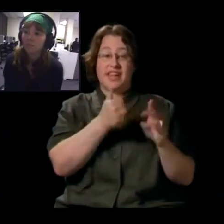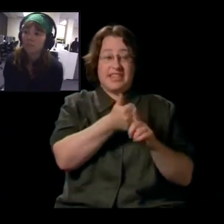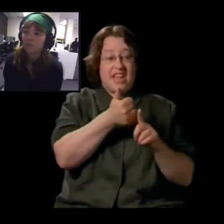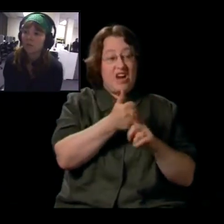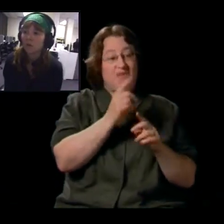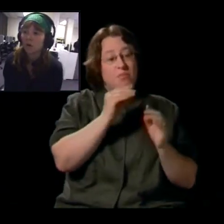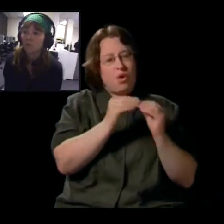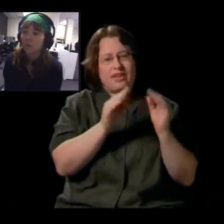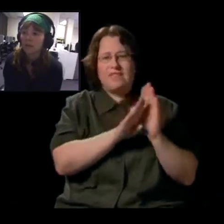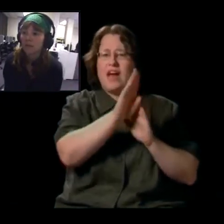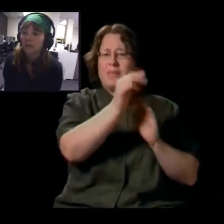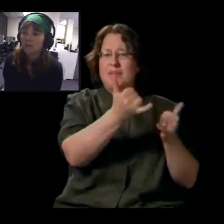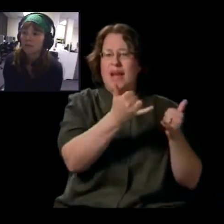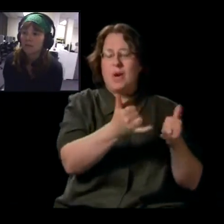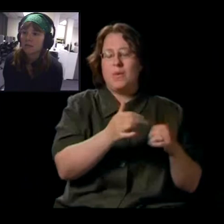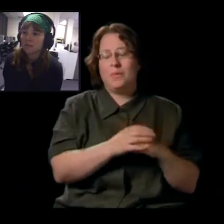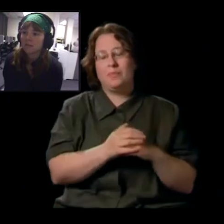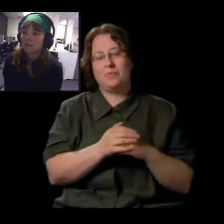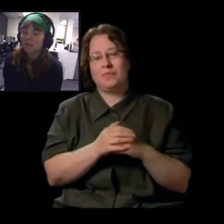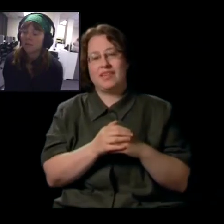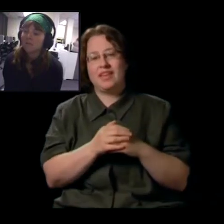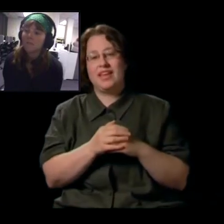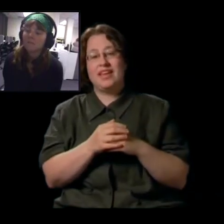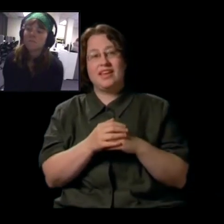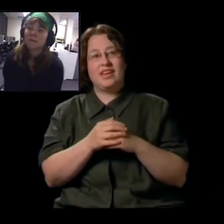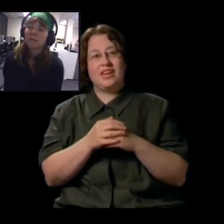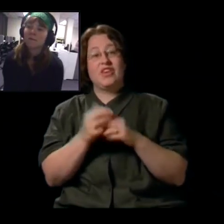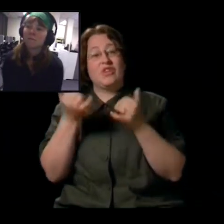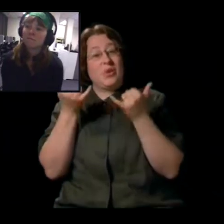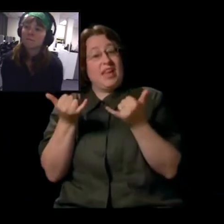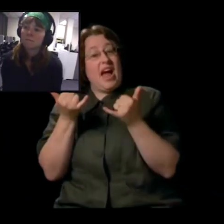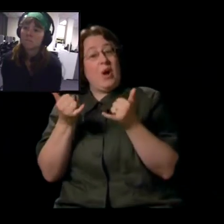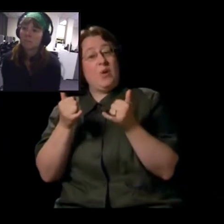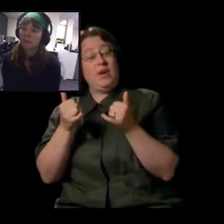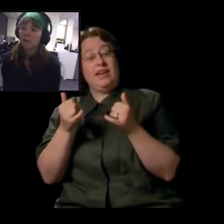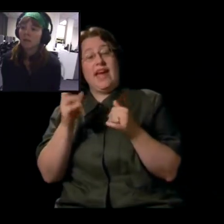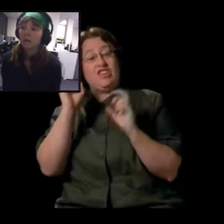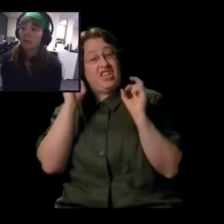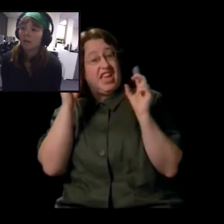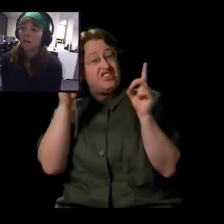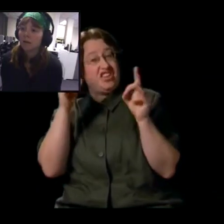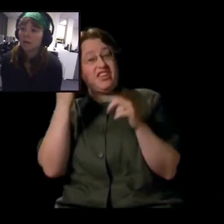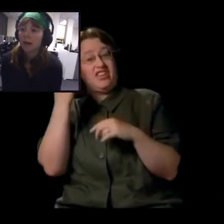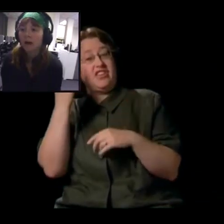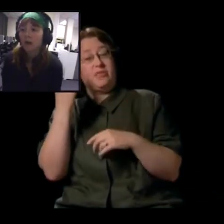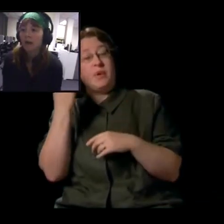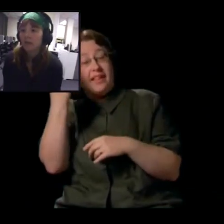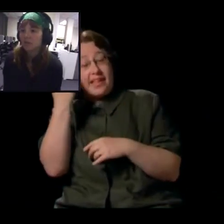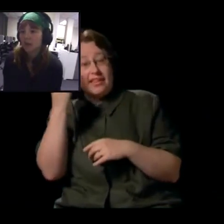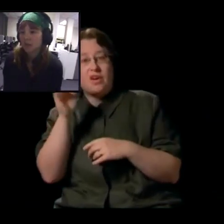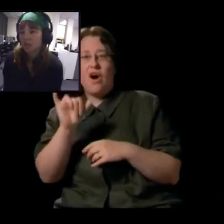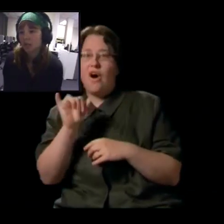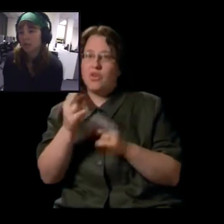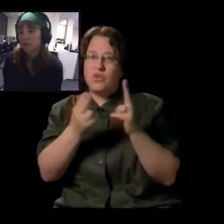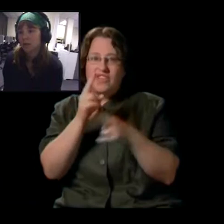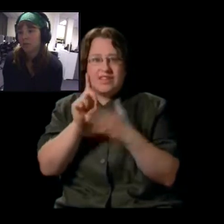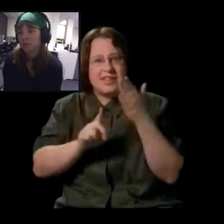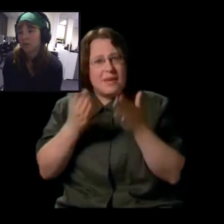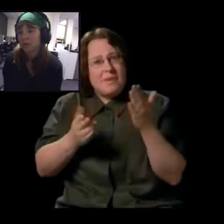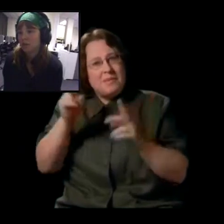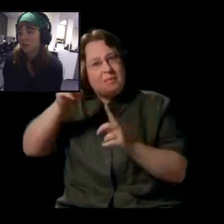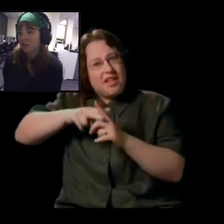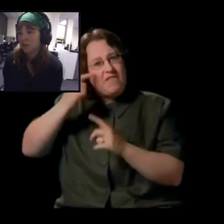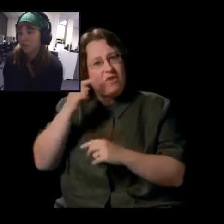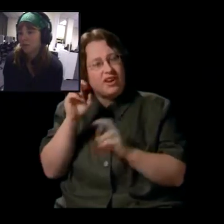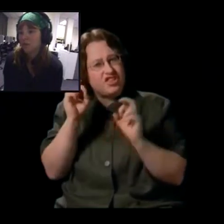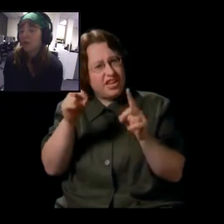developed a long ways. now education is beginning to